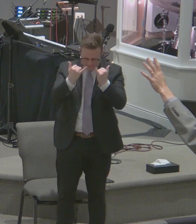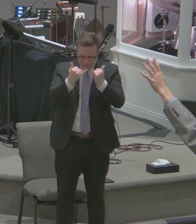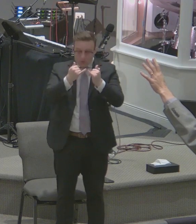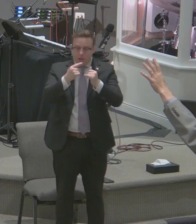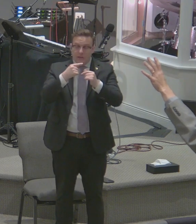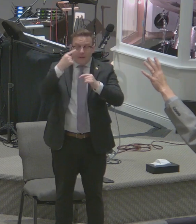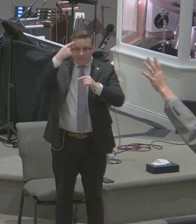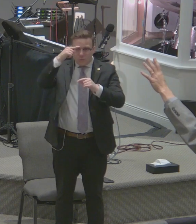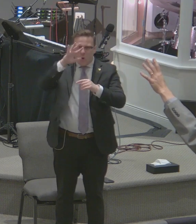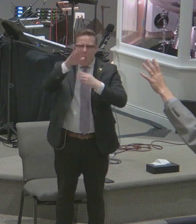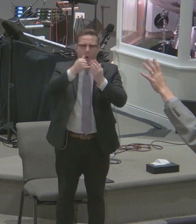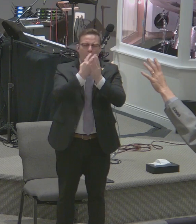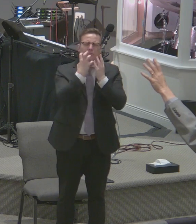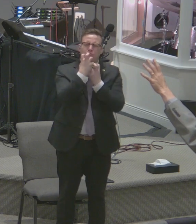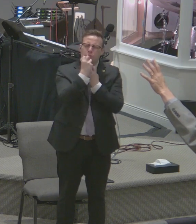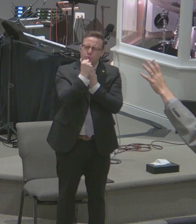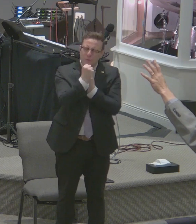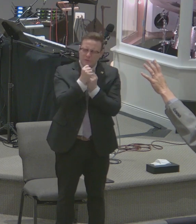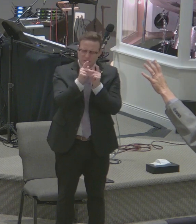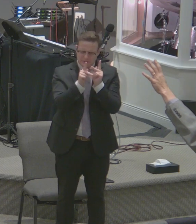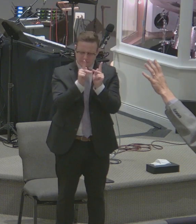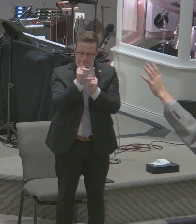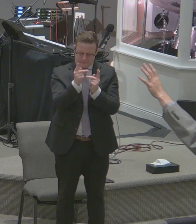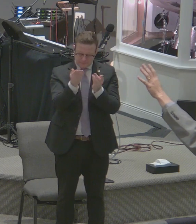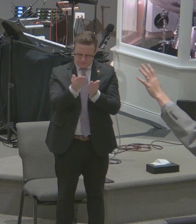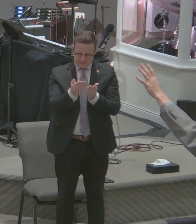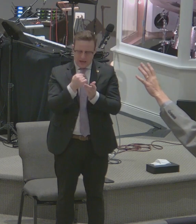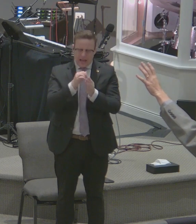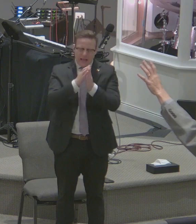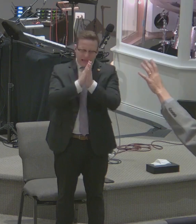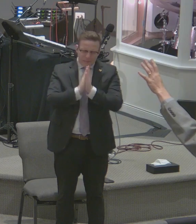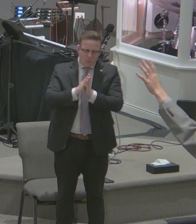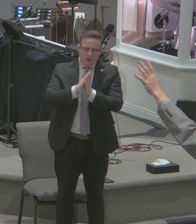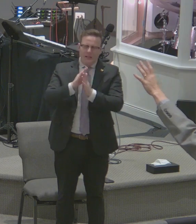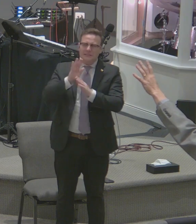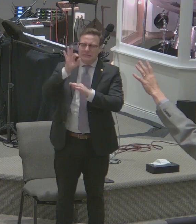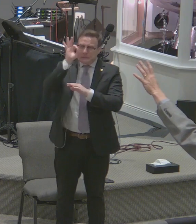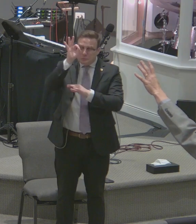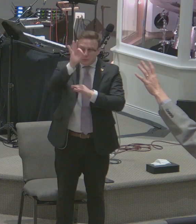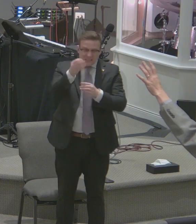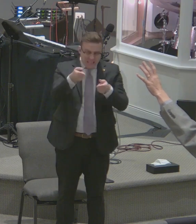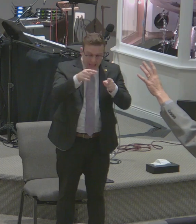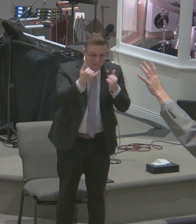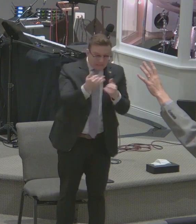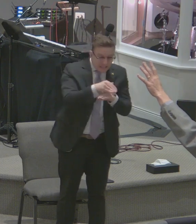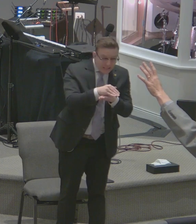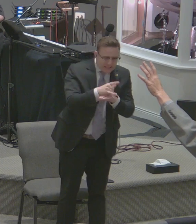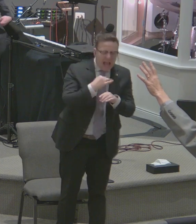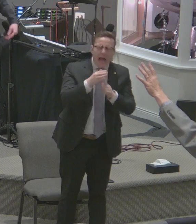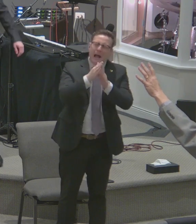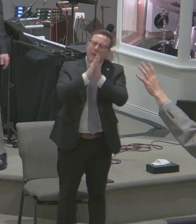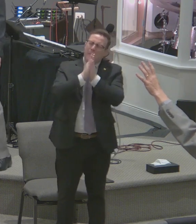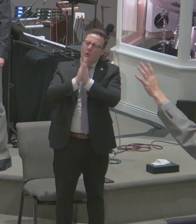over this precious people, God. Lord, I pray that this word has gone forth with your spirit,